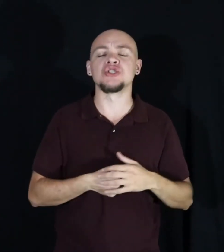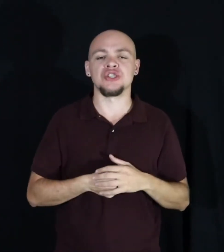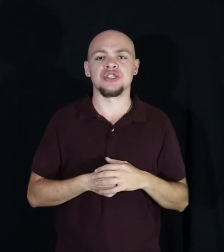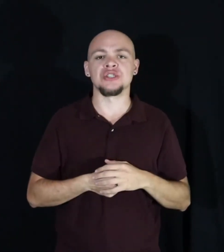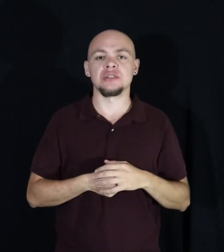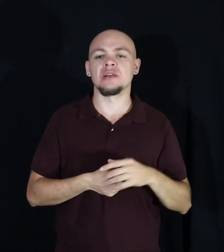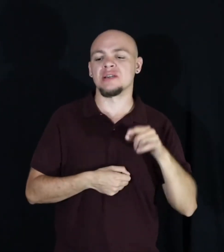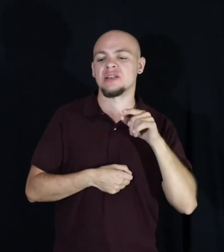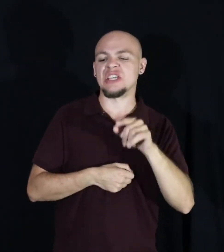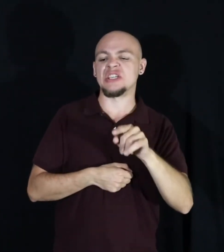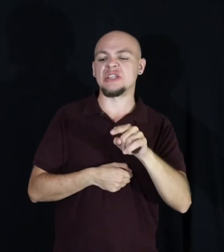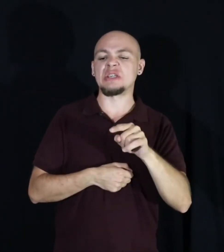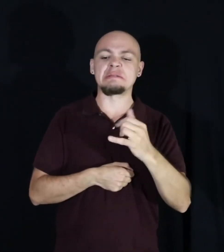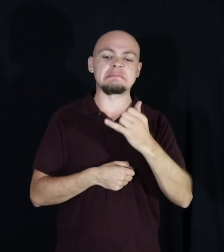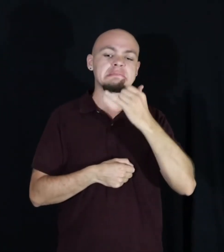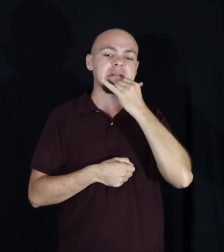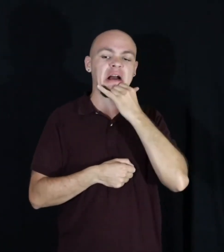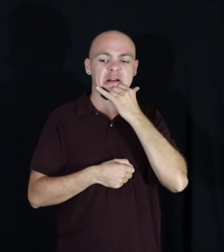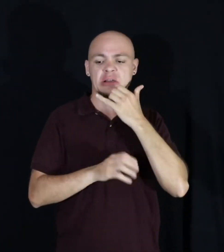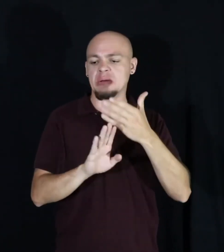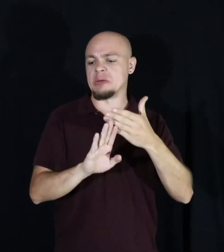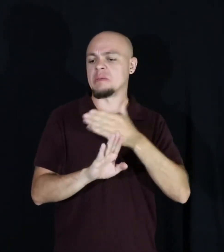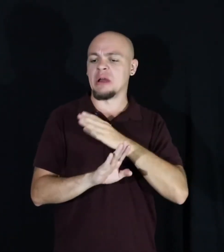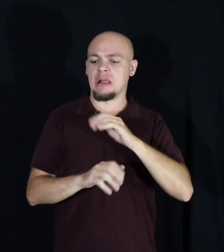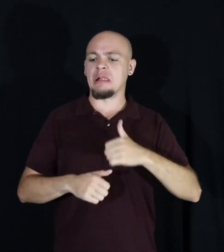that you had done something wrong in the pre-life.